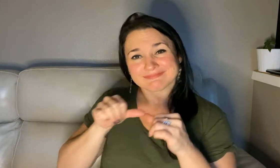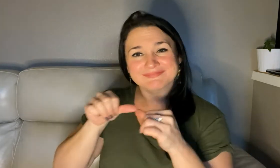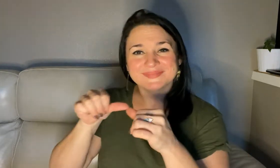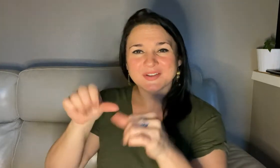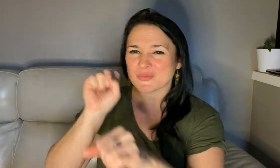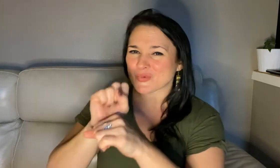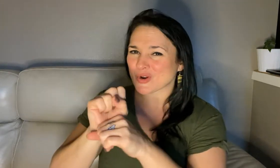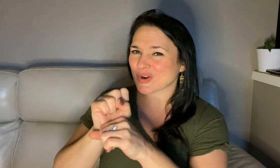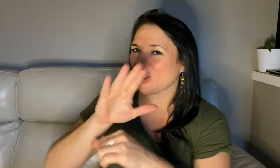year.